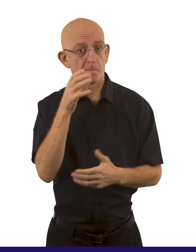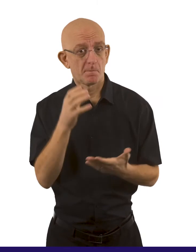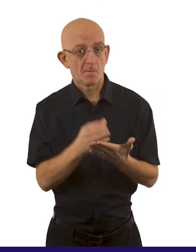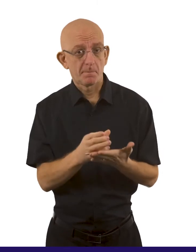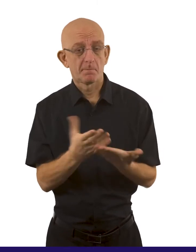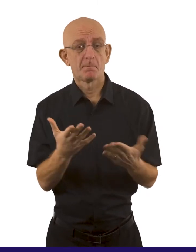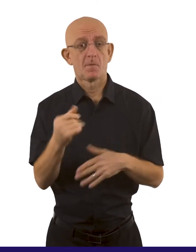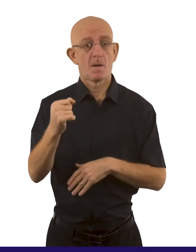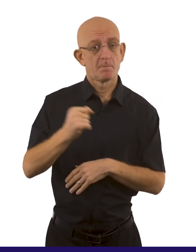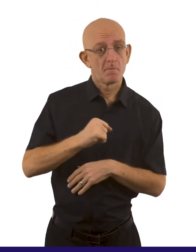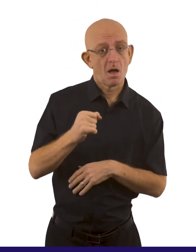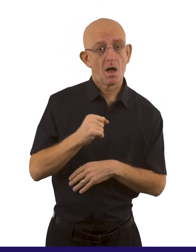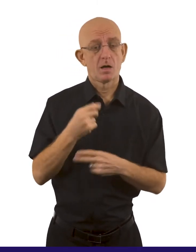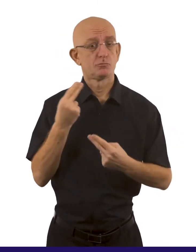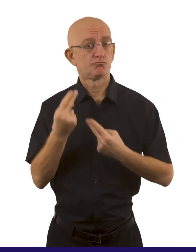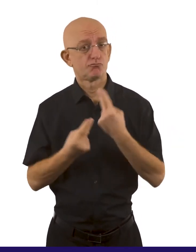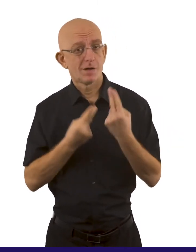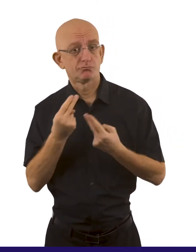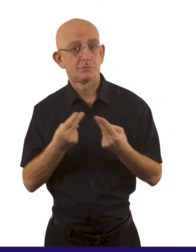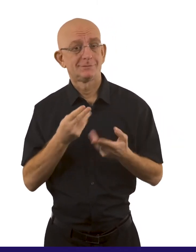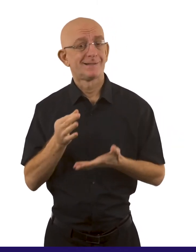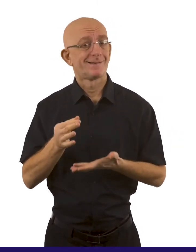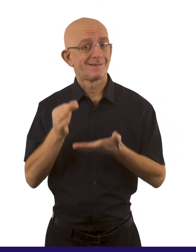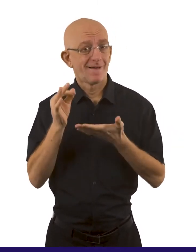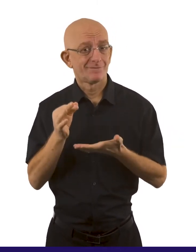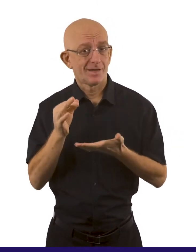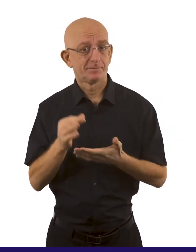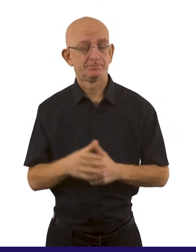Pubs, bars, restaurants, cafes.